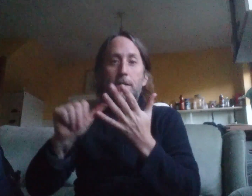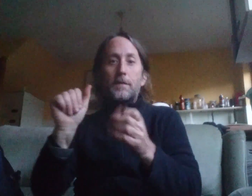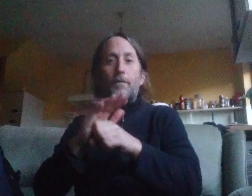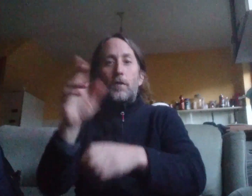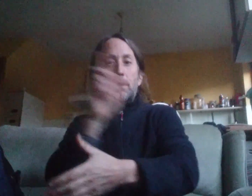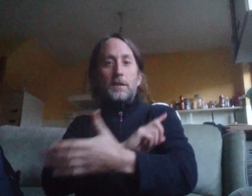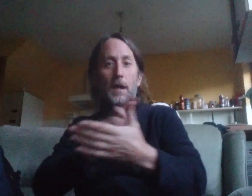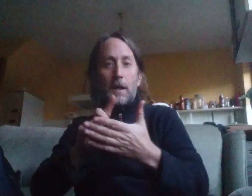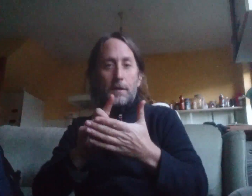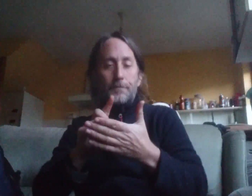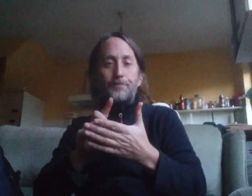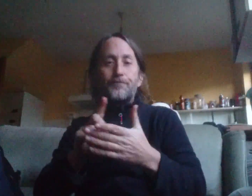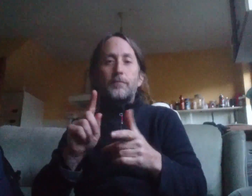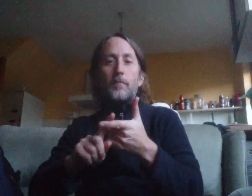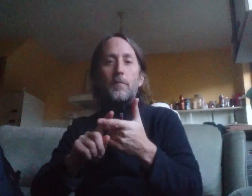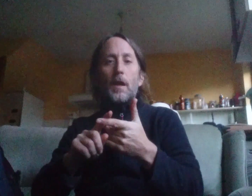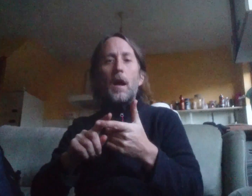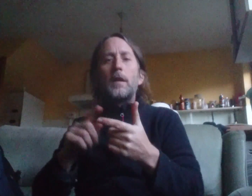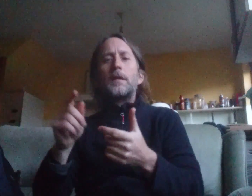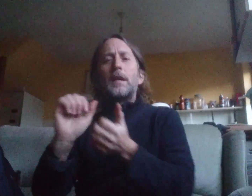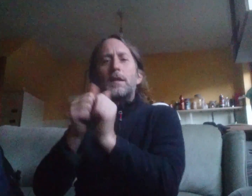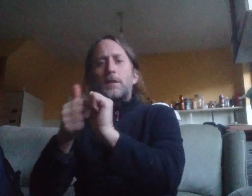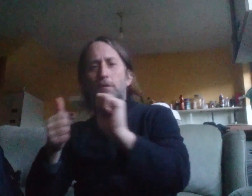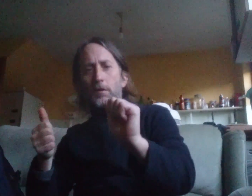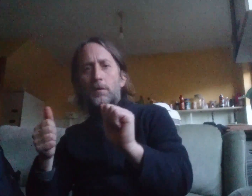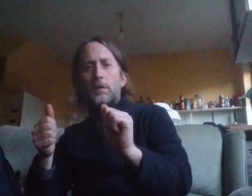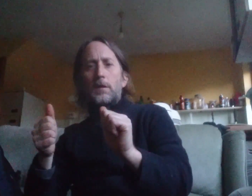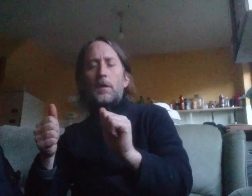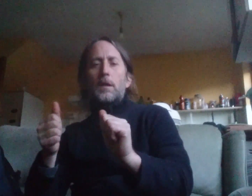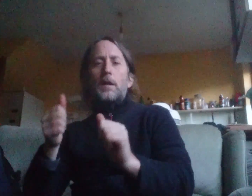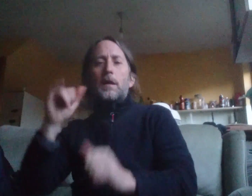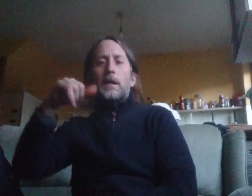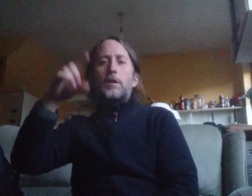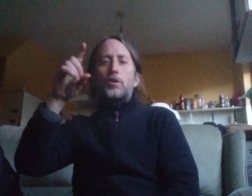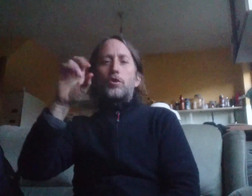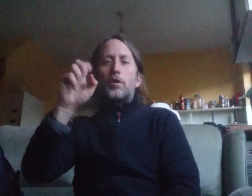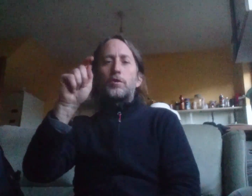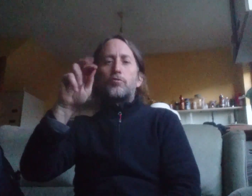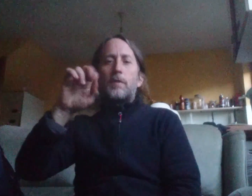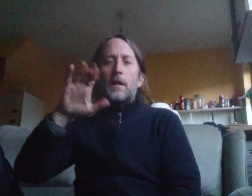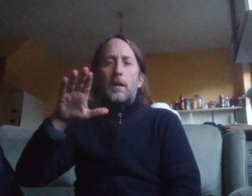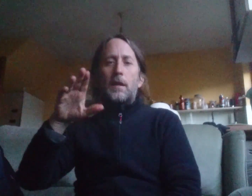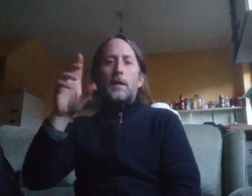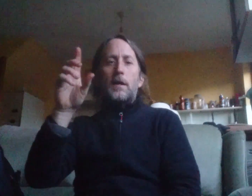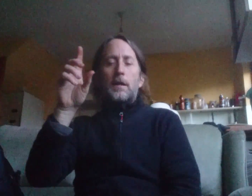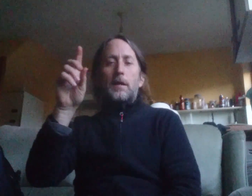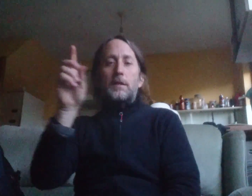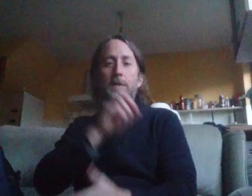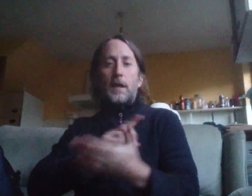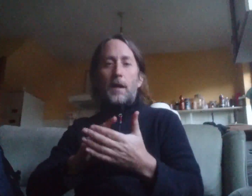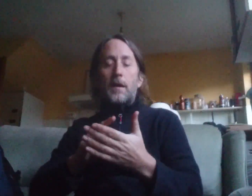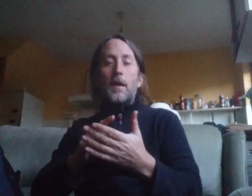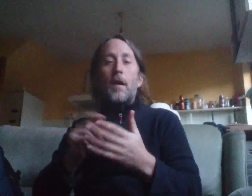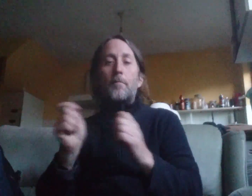applauded by Industrial Design magazine for its smooth, sculptured appearance, selling